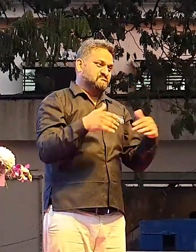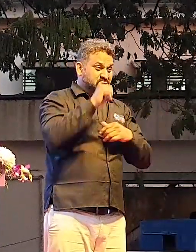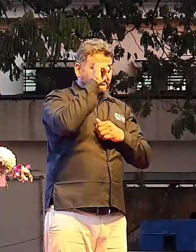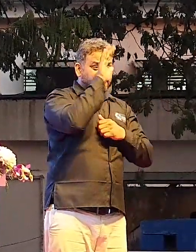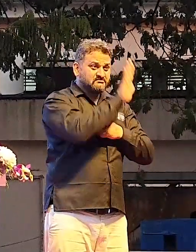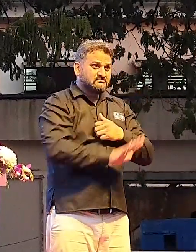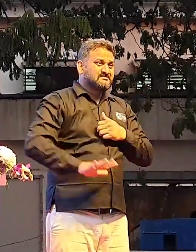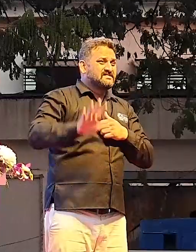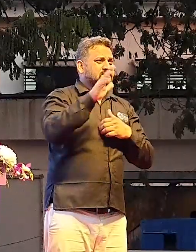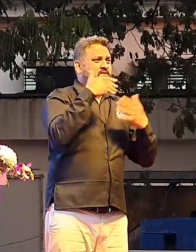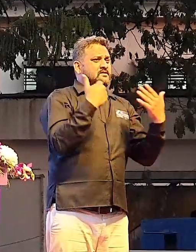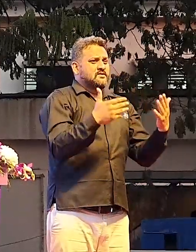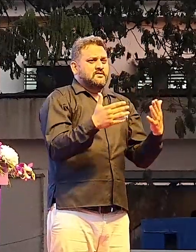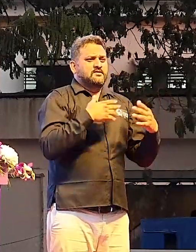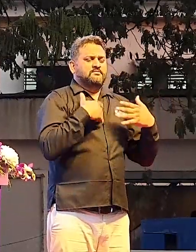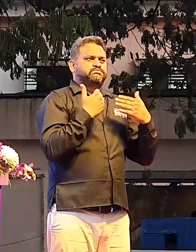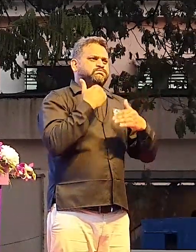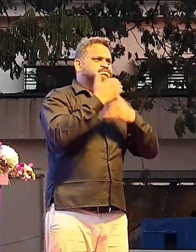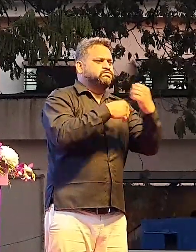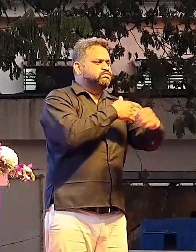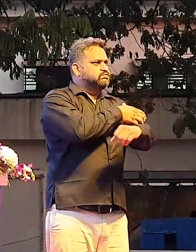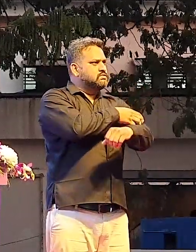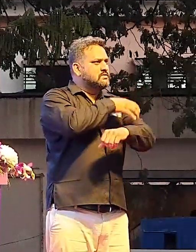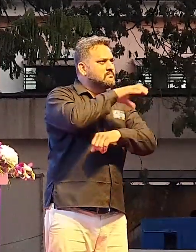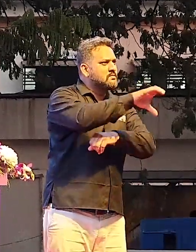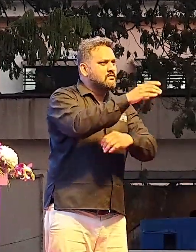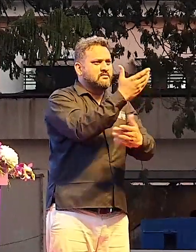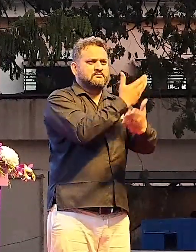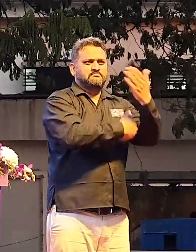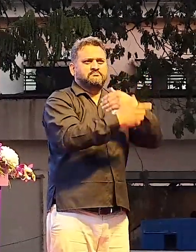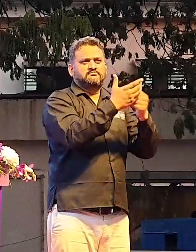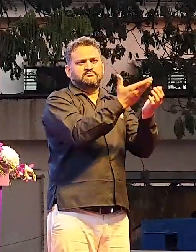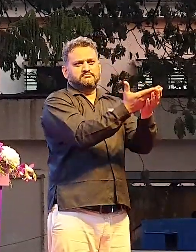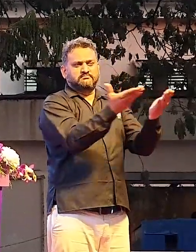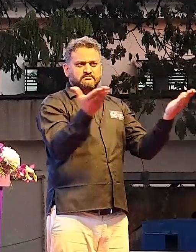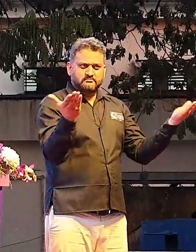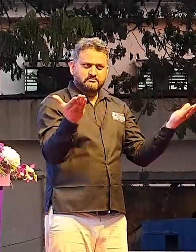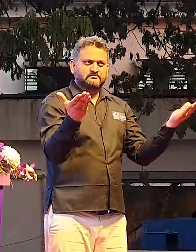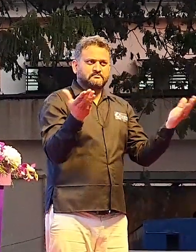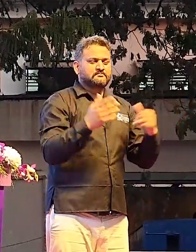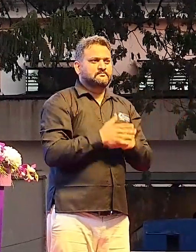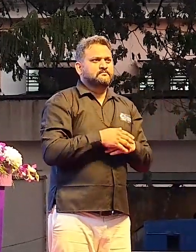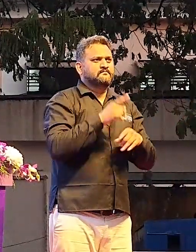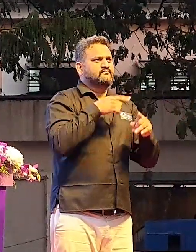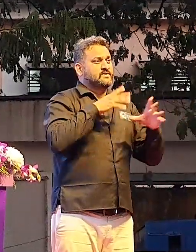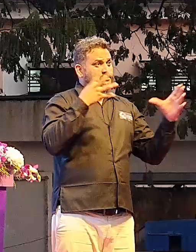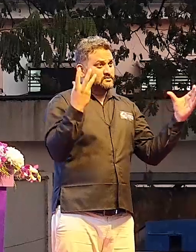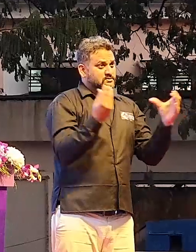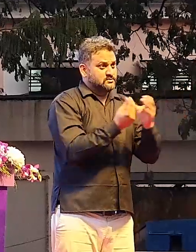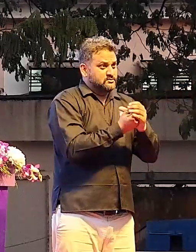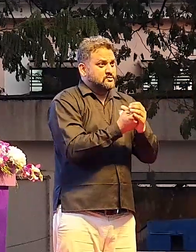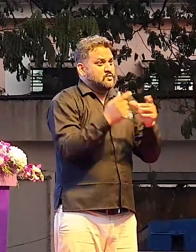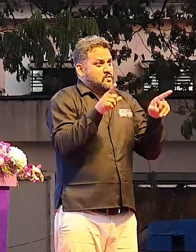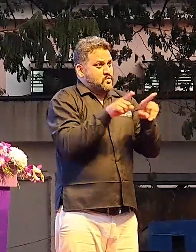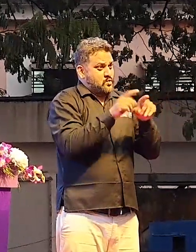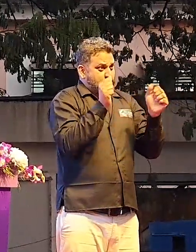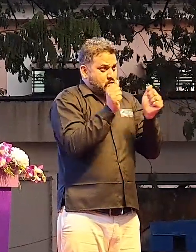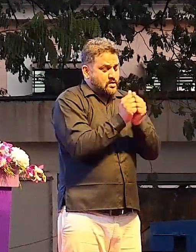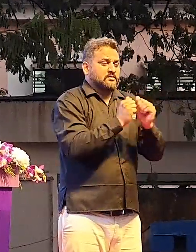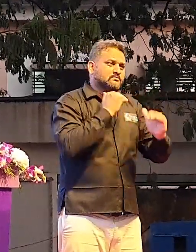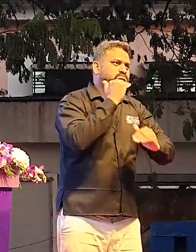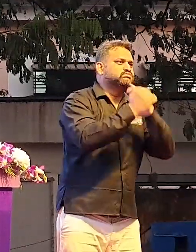remains steadfast towards the empowerment of Divyangjan through Sabka Saath, Sabka